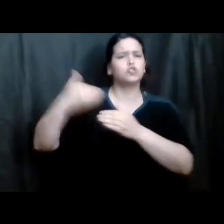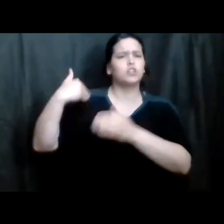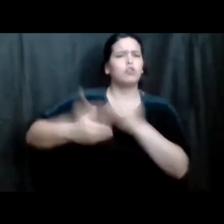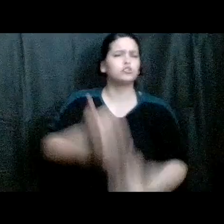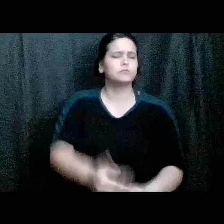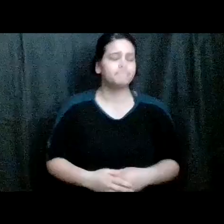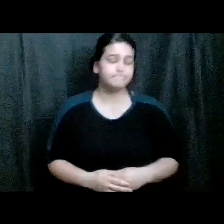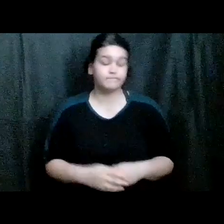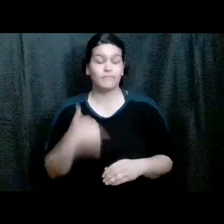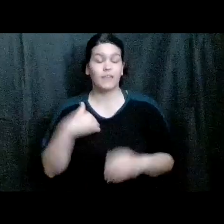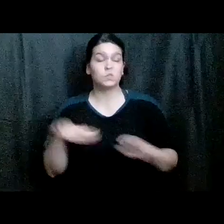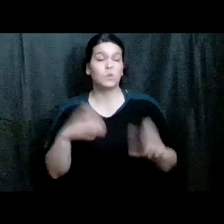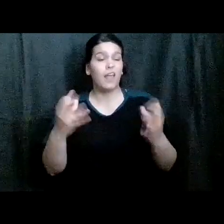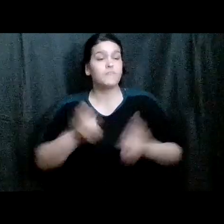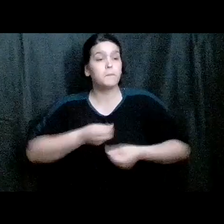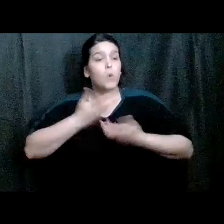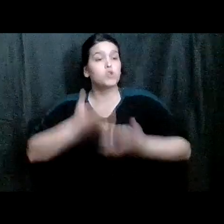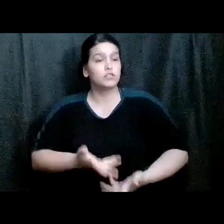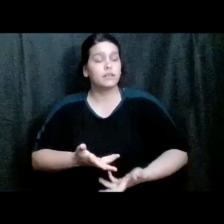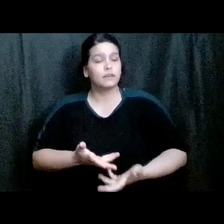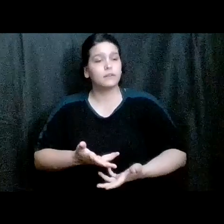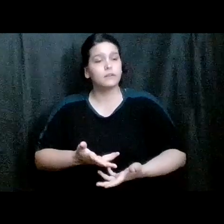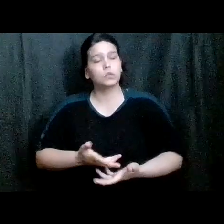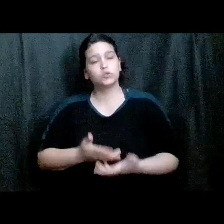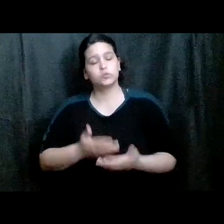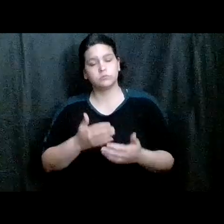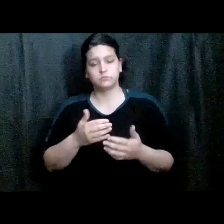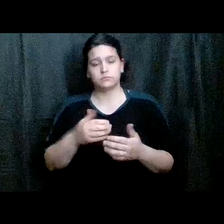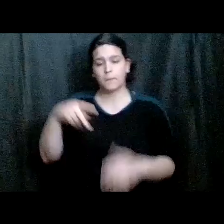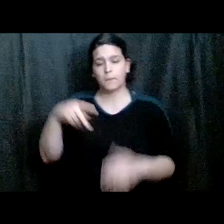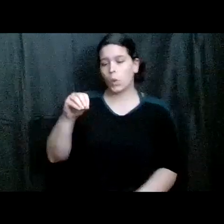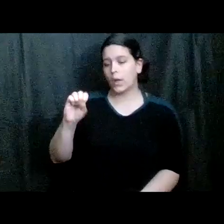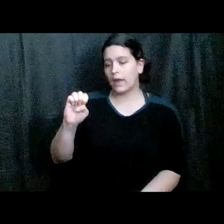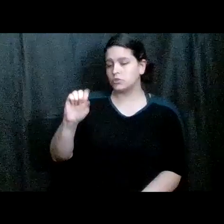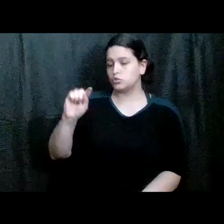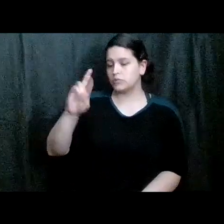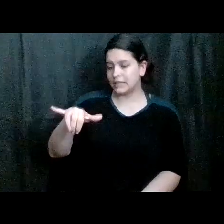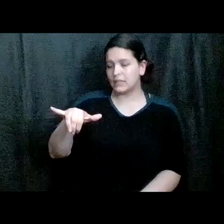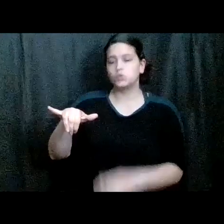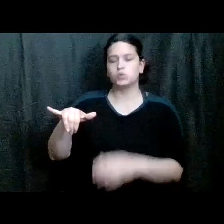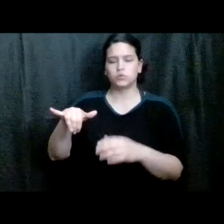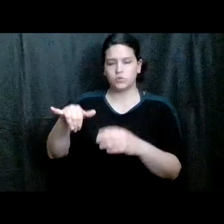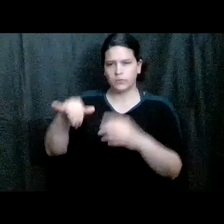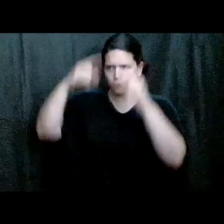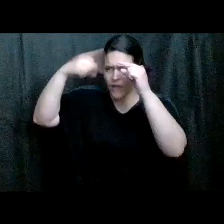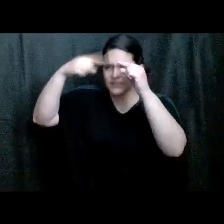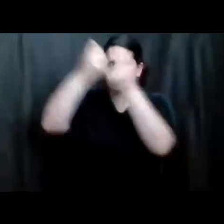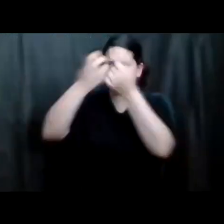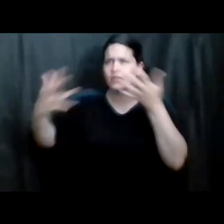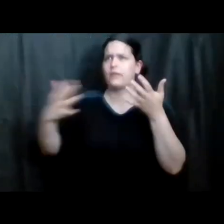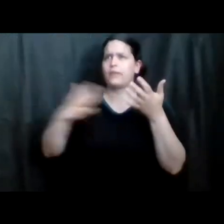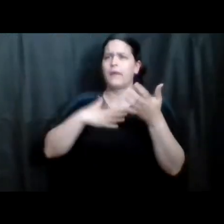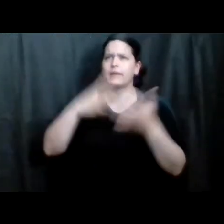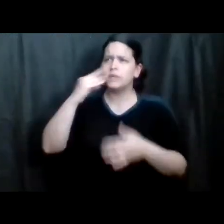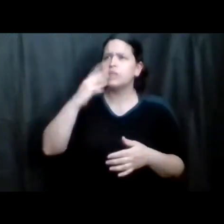I do a lot of poetry to process the things I experience in navigating what it means to have justice for